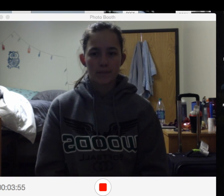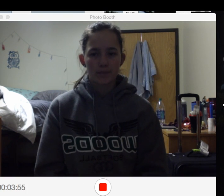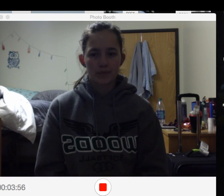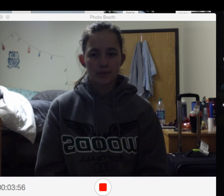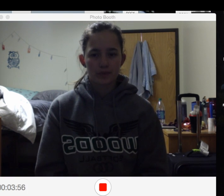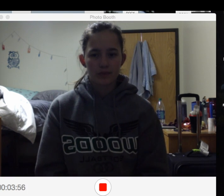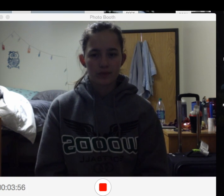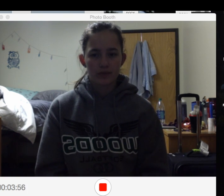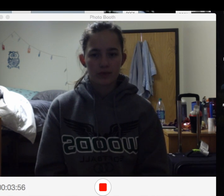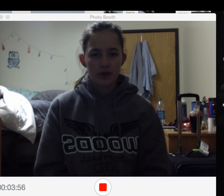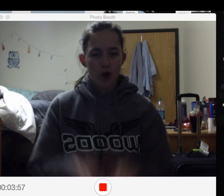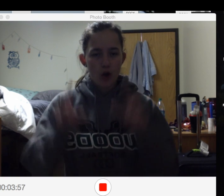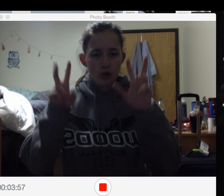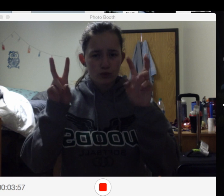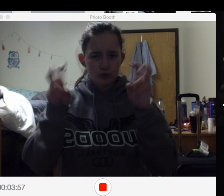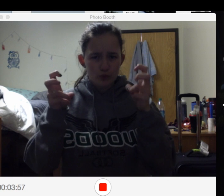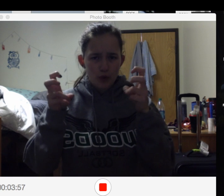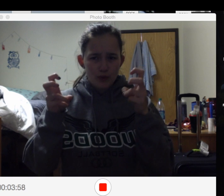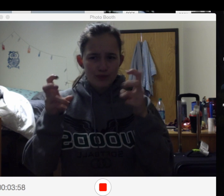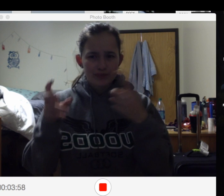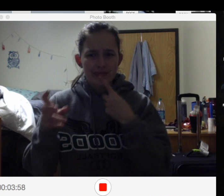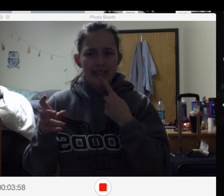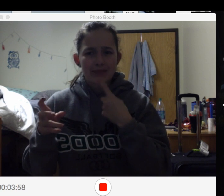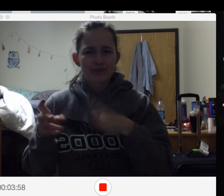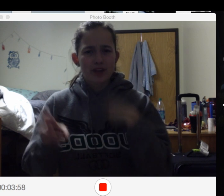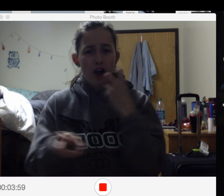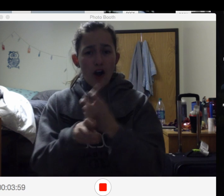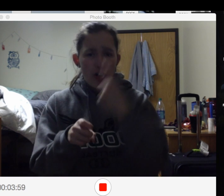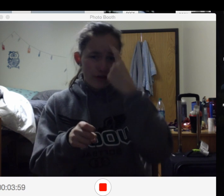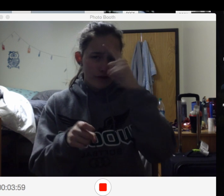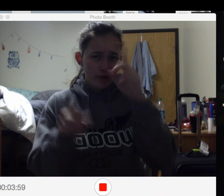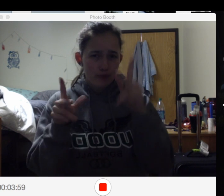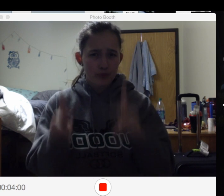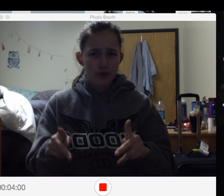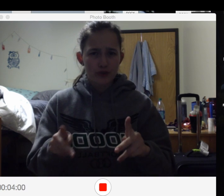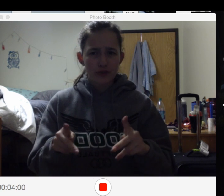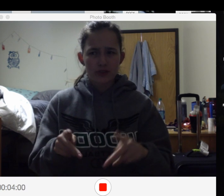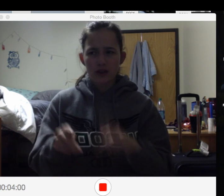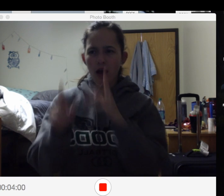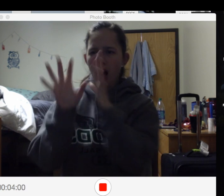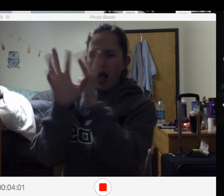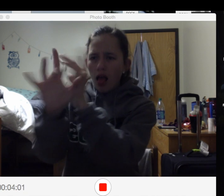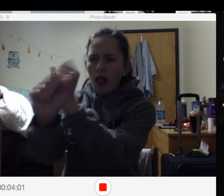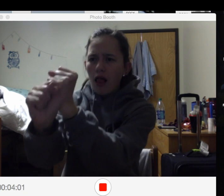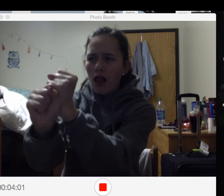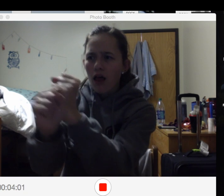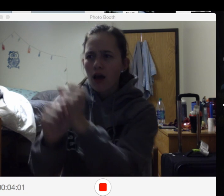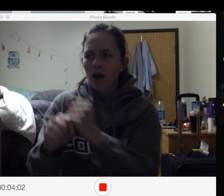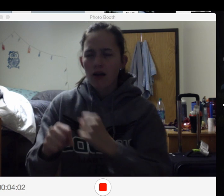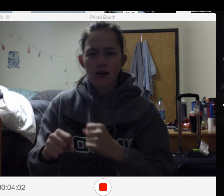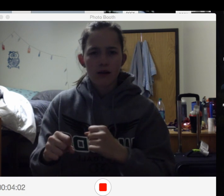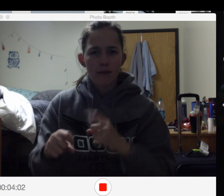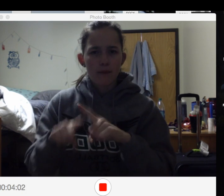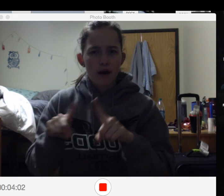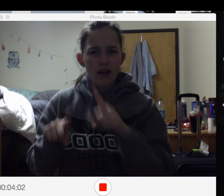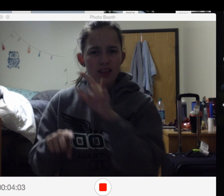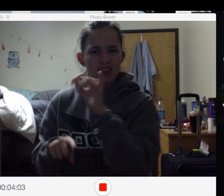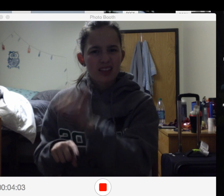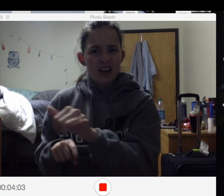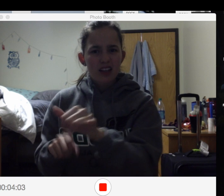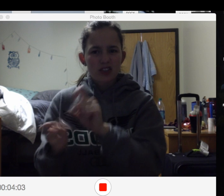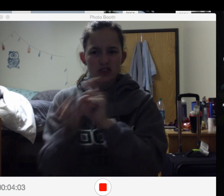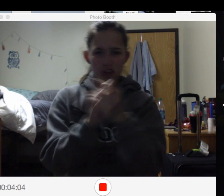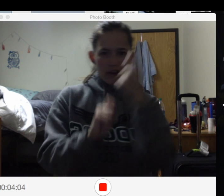said, it'll be very hard for people to watch or consume something that has not, in some sense, been tailored for them.